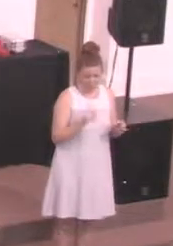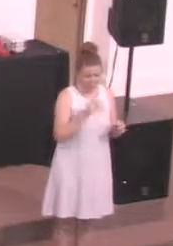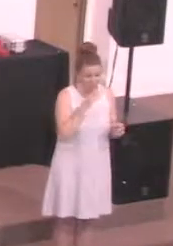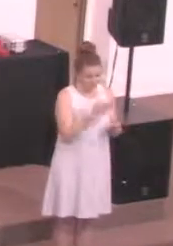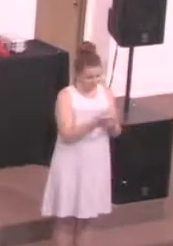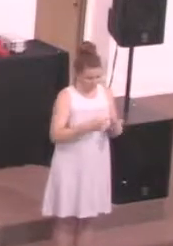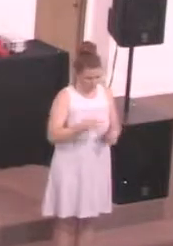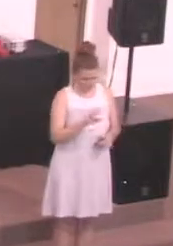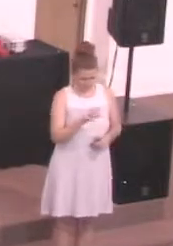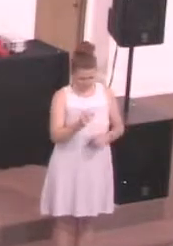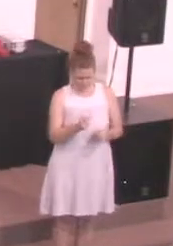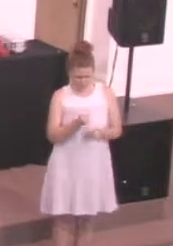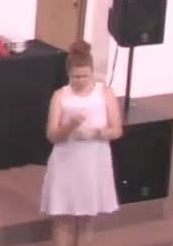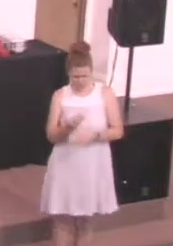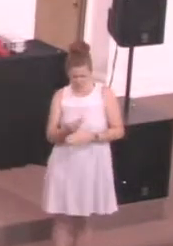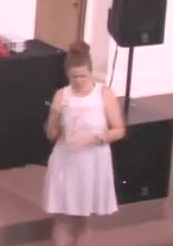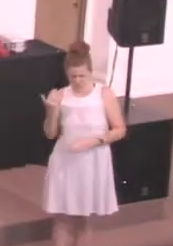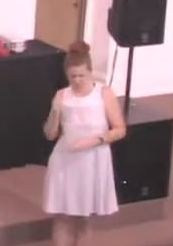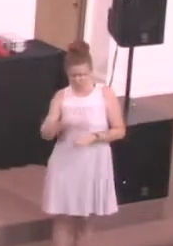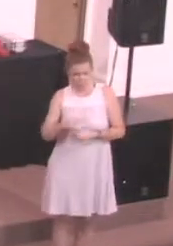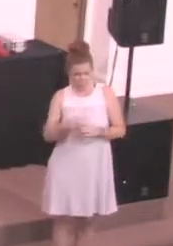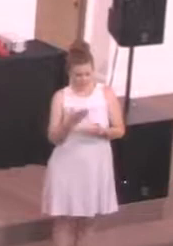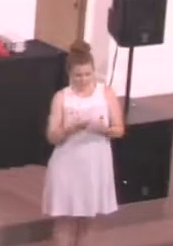50 years ago or something from yesterday.